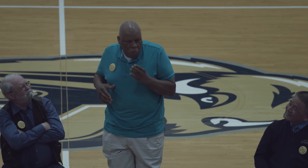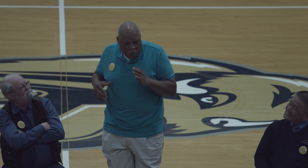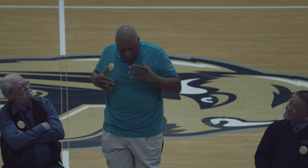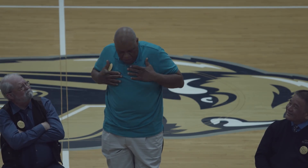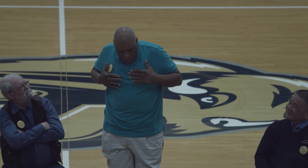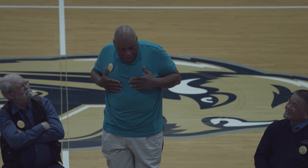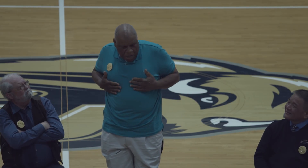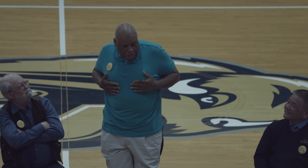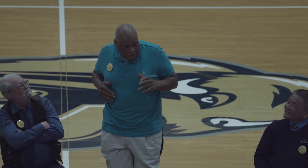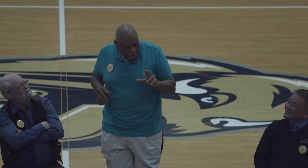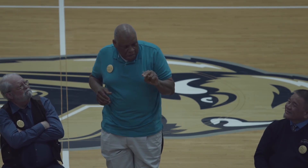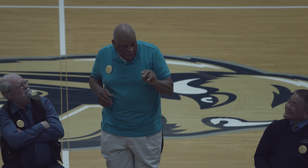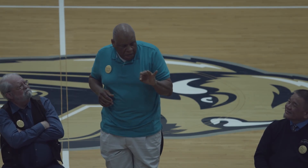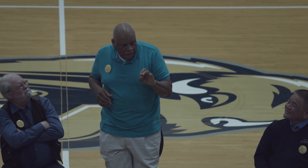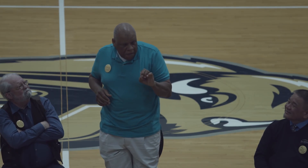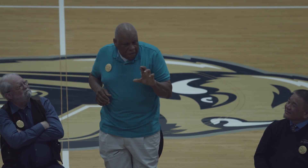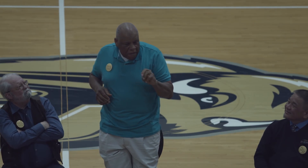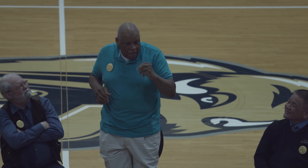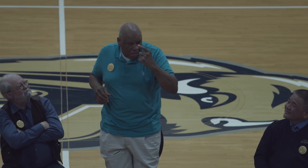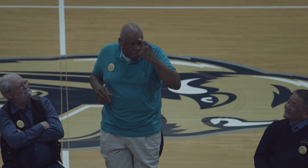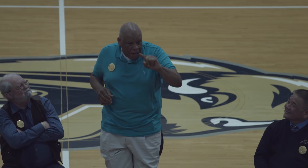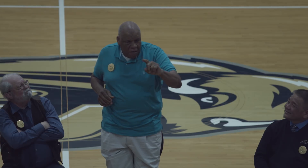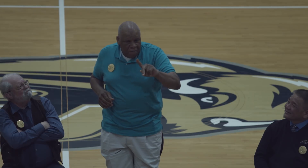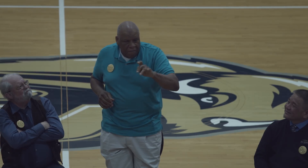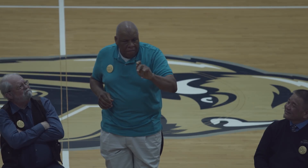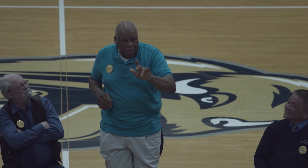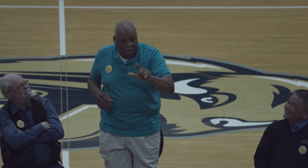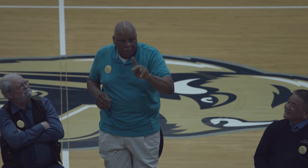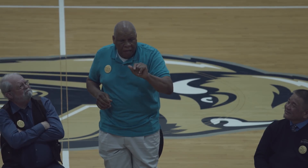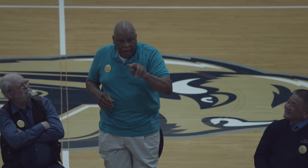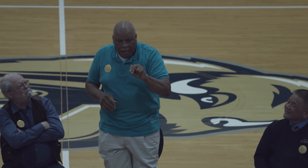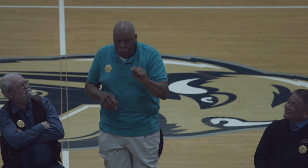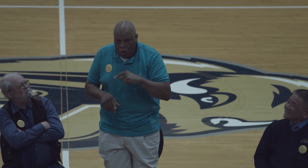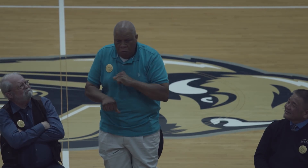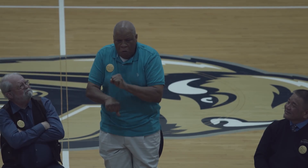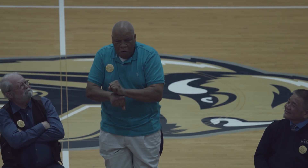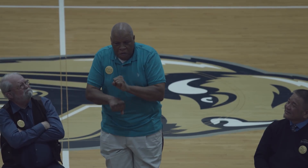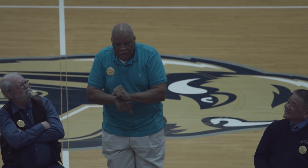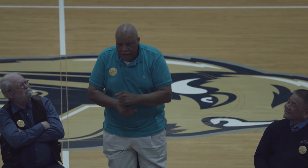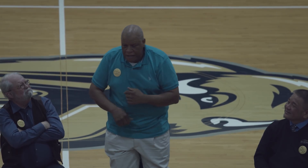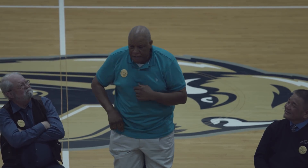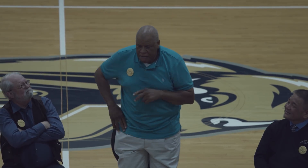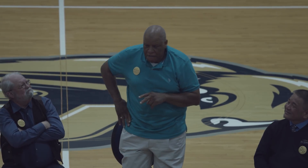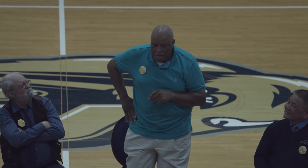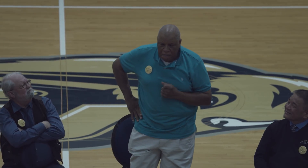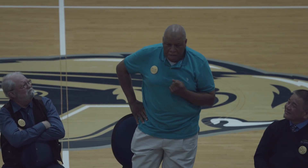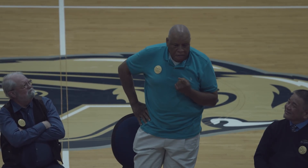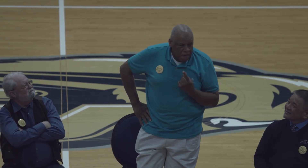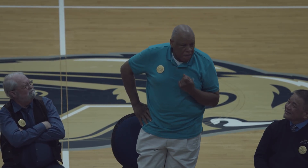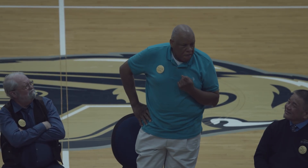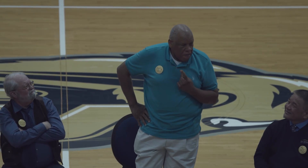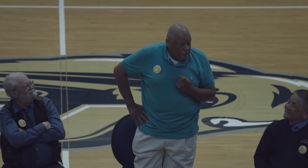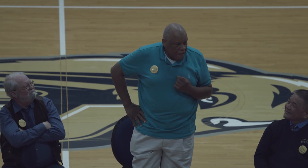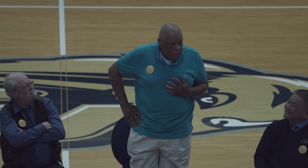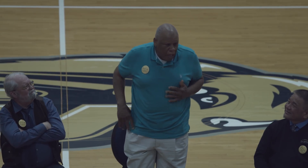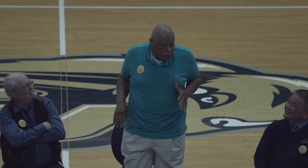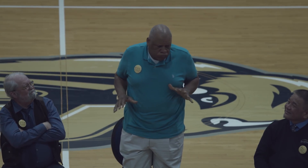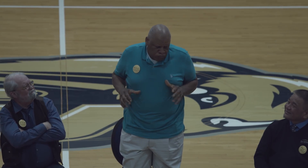And the reason why I couldn't enter was because I had my uniform on for the physical plant where I worked. They knew then that I was